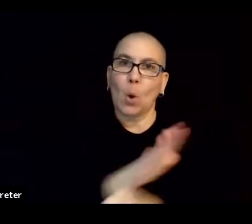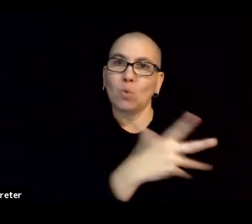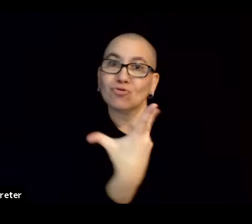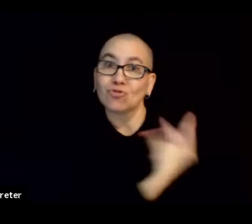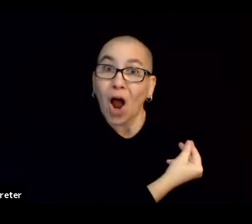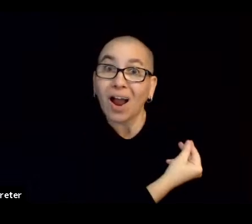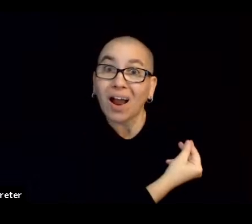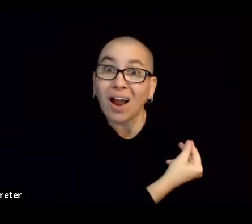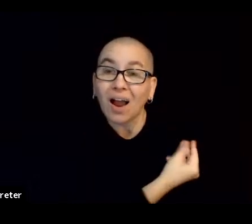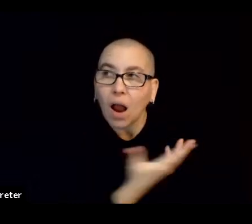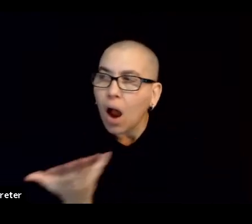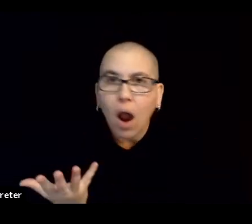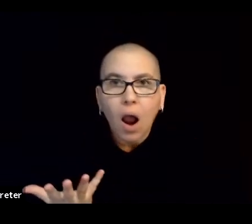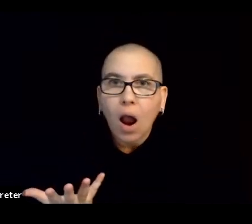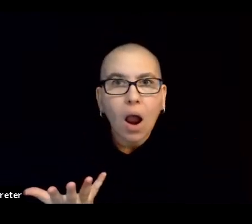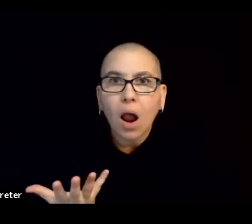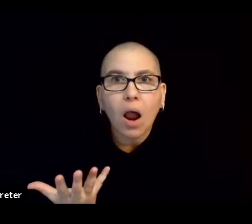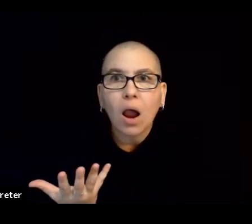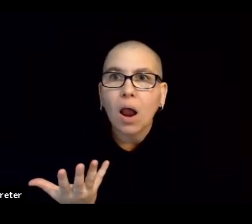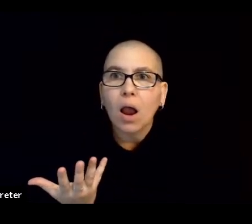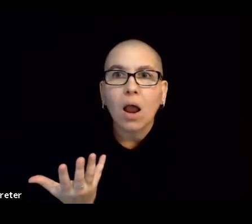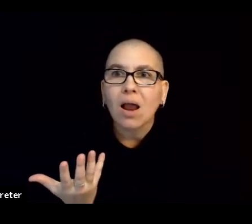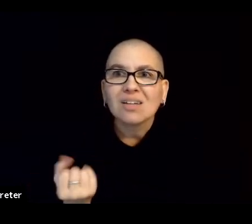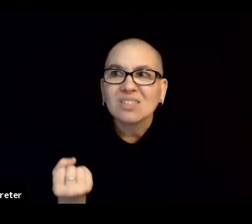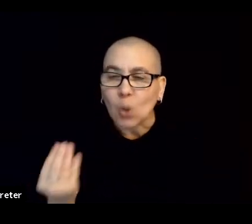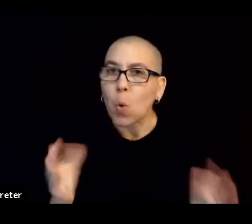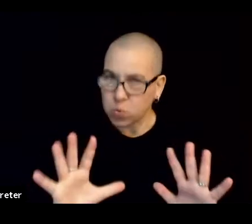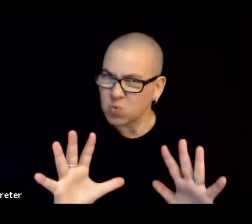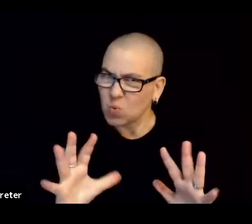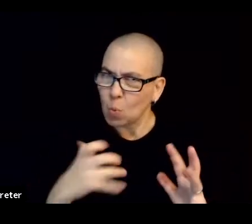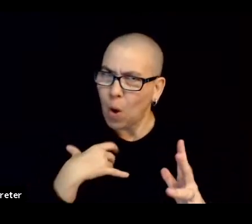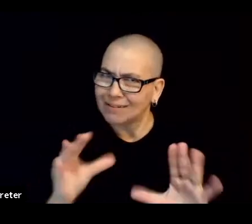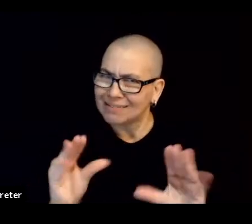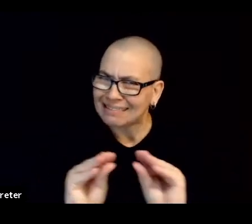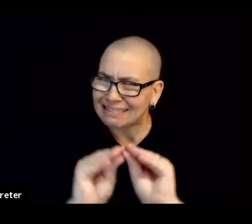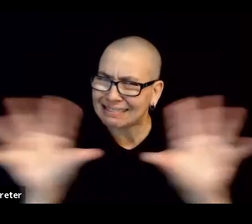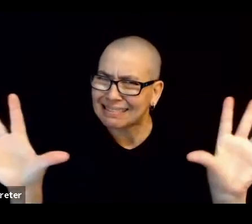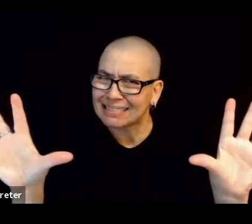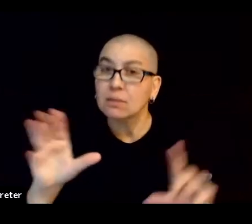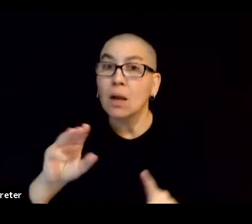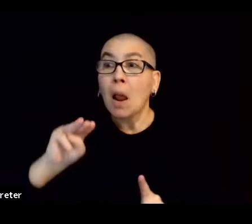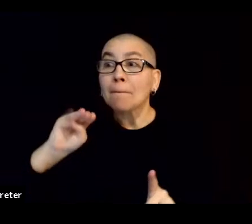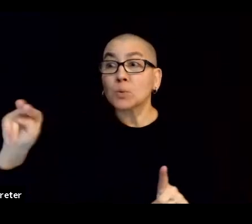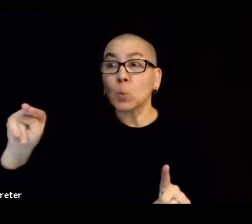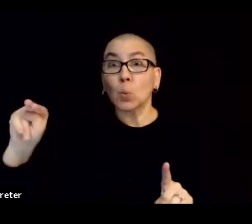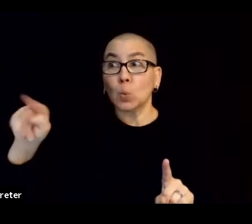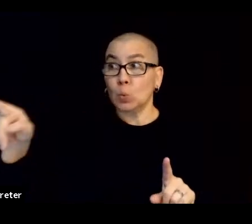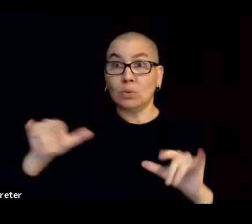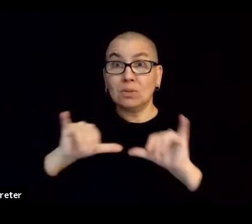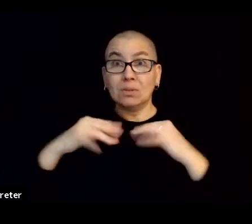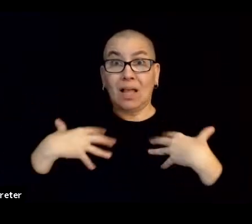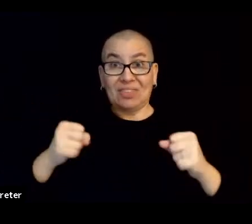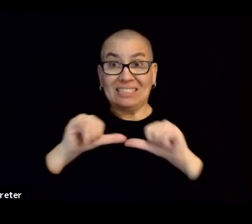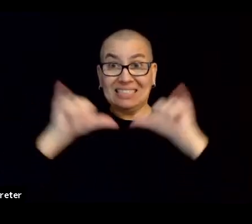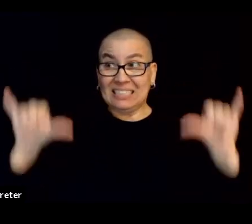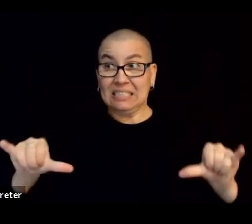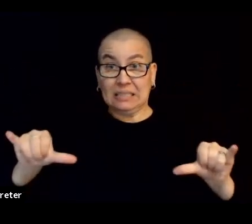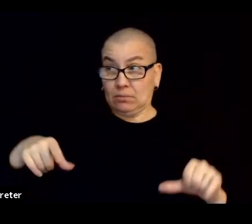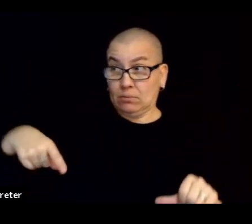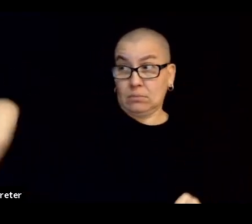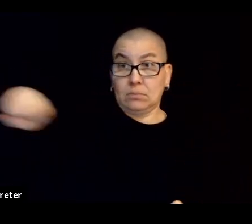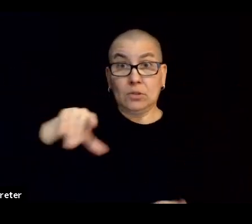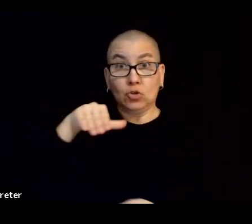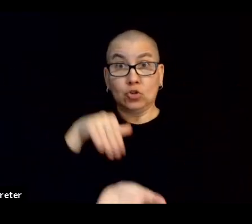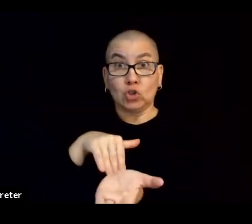that Minnesota's healthcare systems and physicians are eager and are working hard to build their capacity as